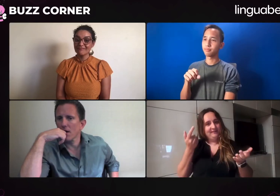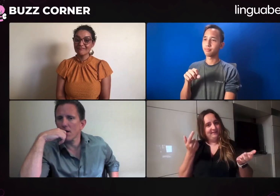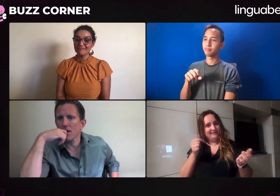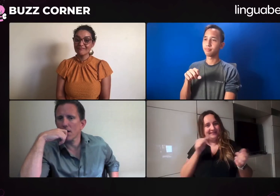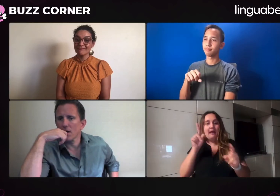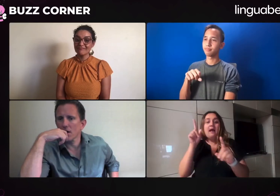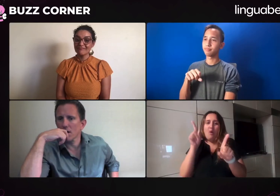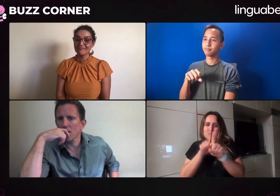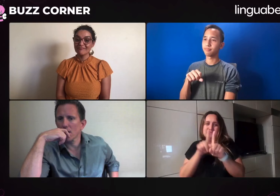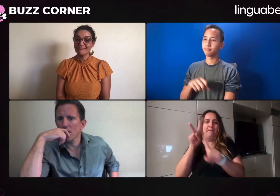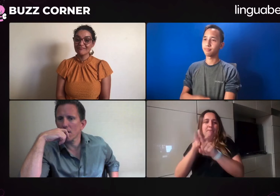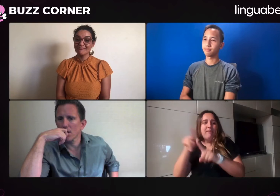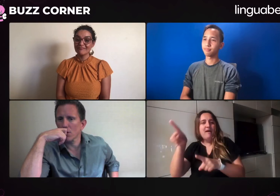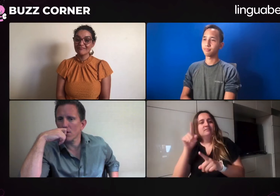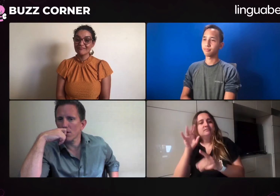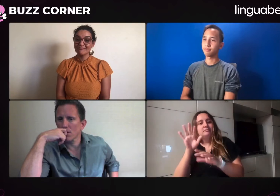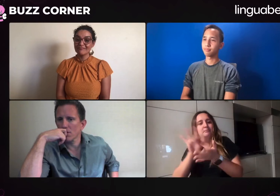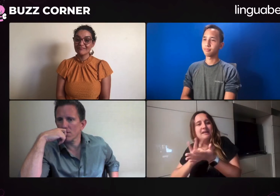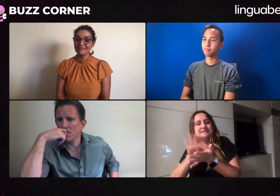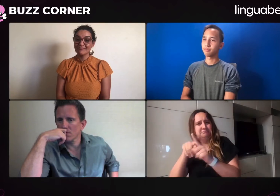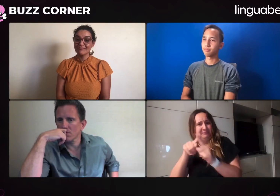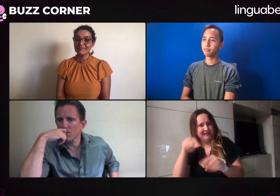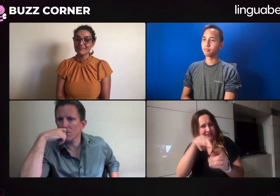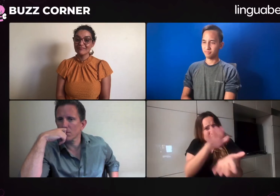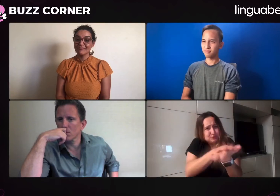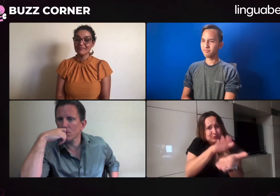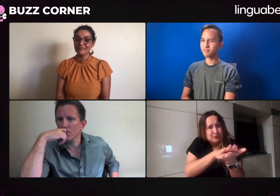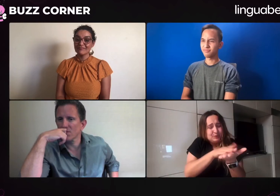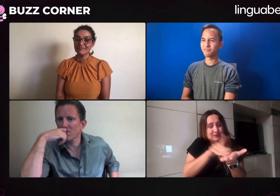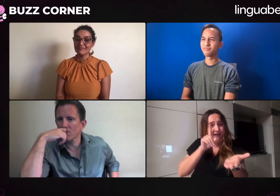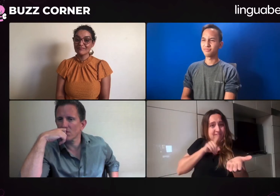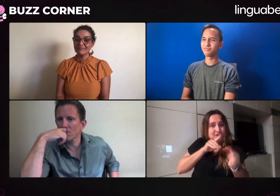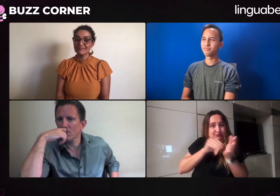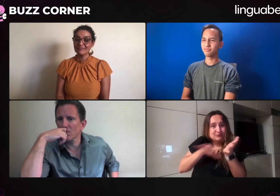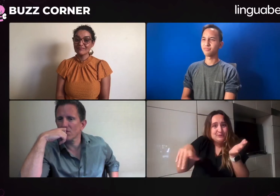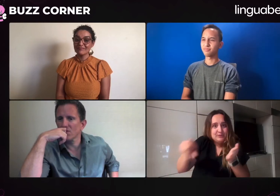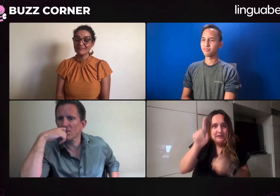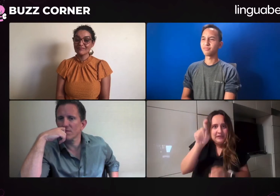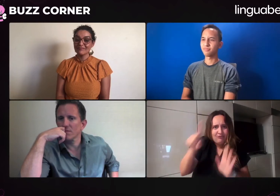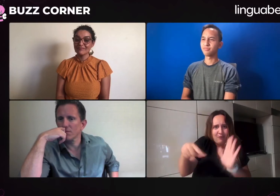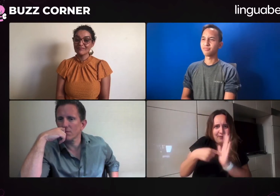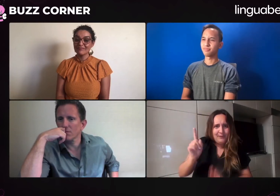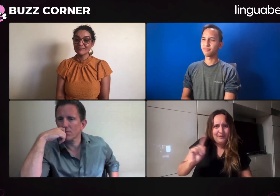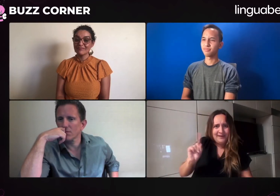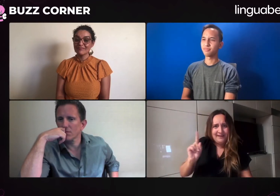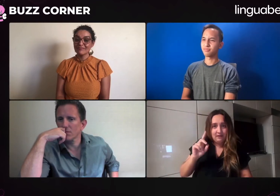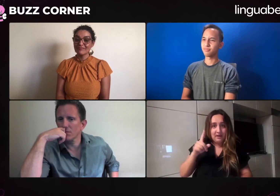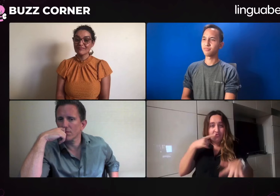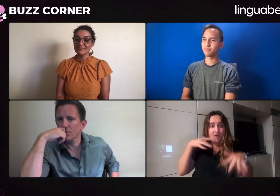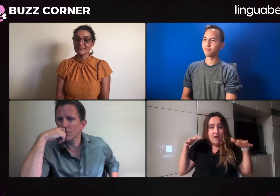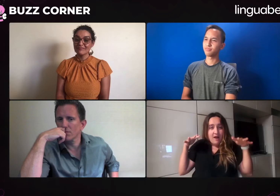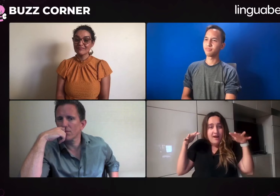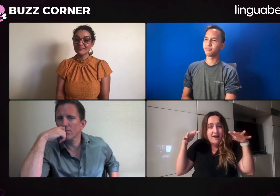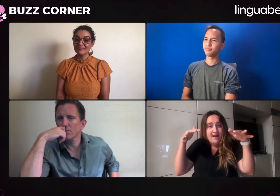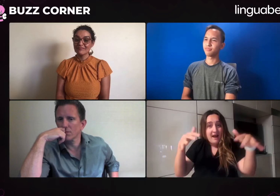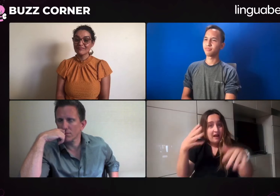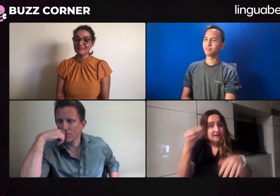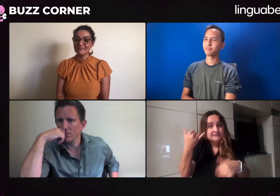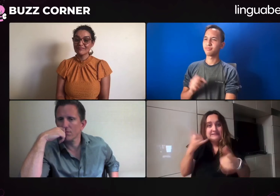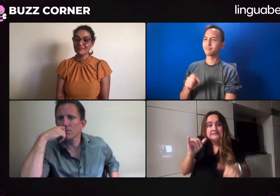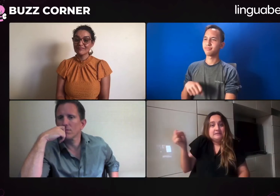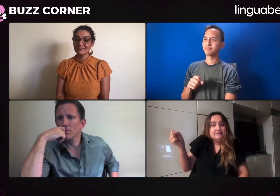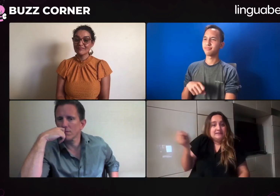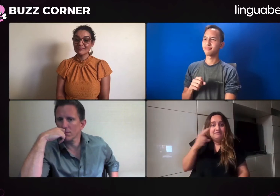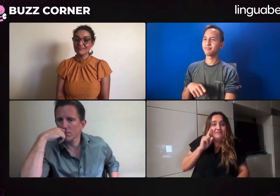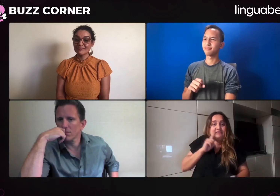around the country. And I think sometimes people don't think about that. It also can apply to medical situations, but think about the type